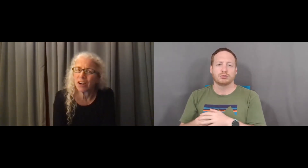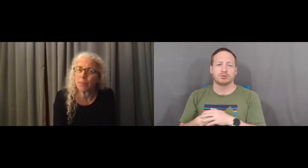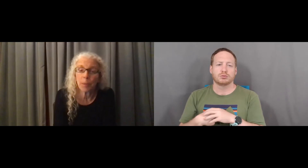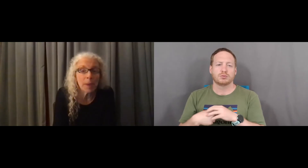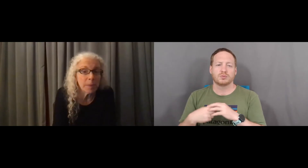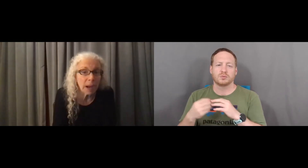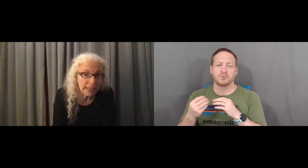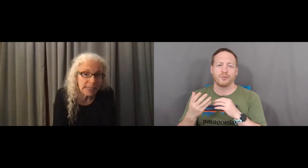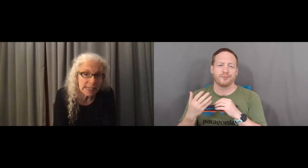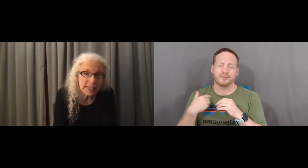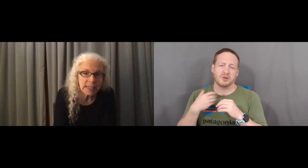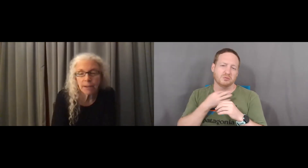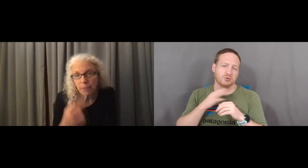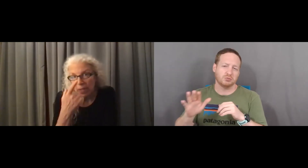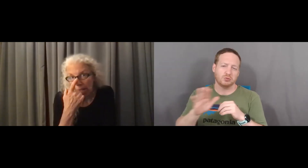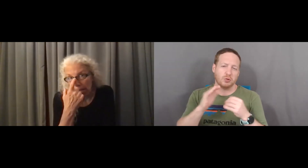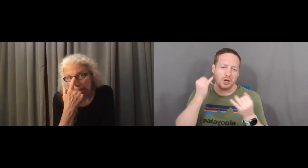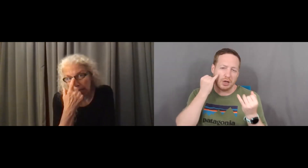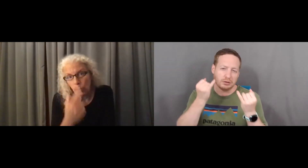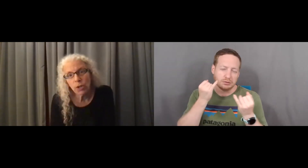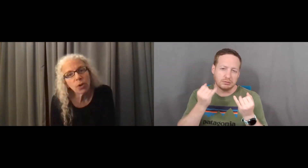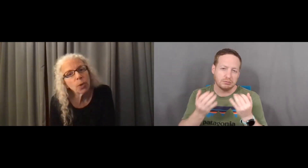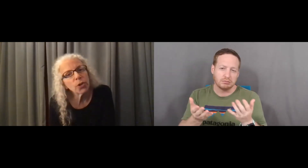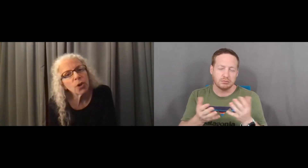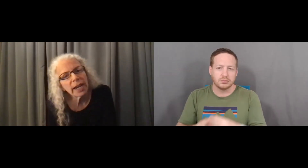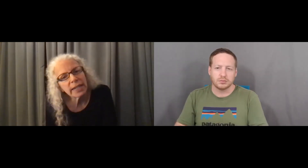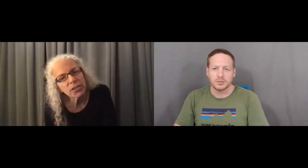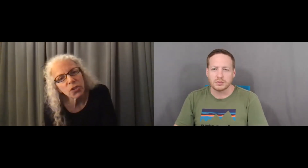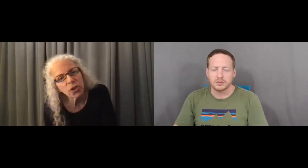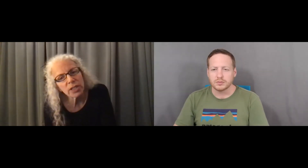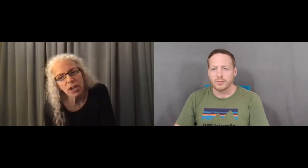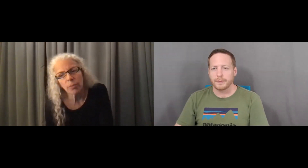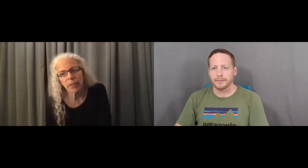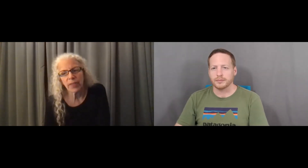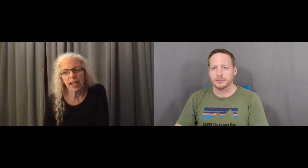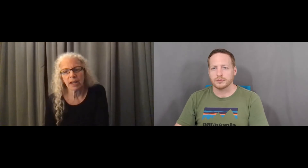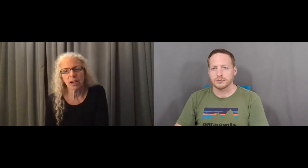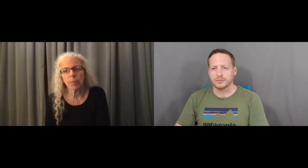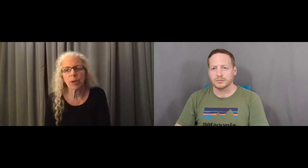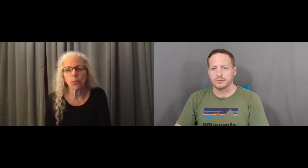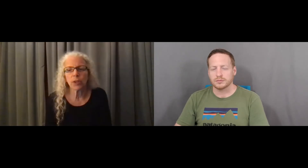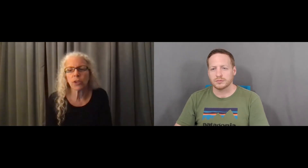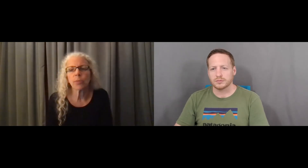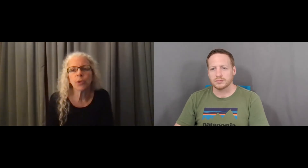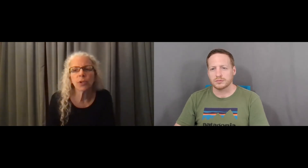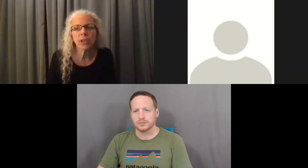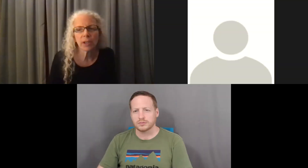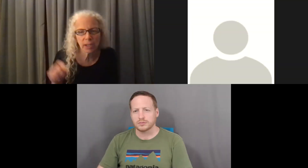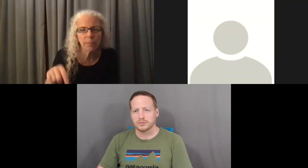but maybe behind the scenes. And I'm wondering what your ideas and thoughts are about that, about whether the commission